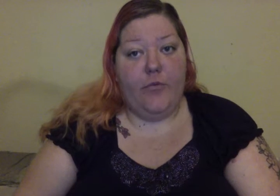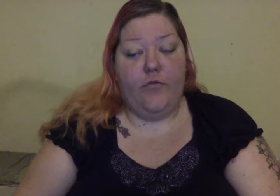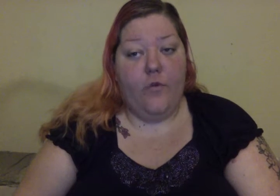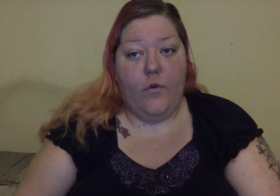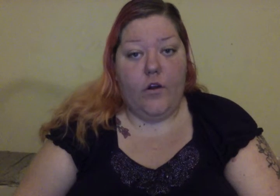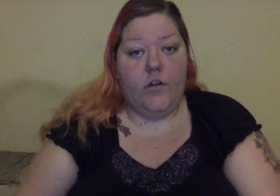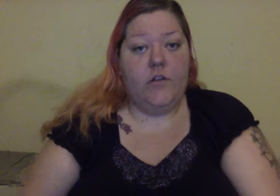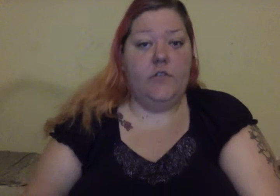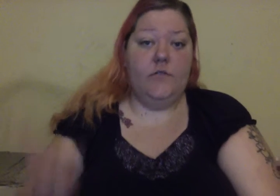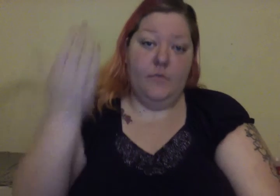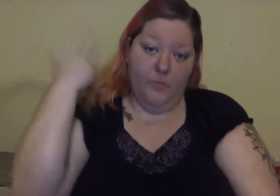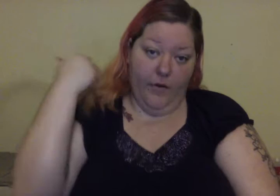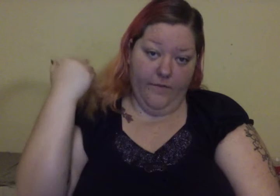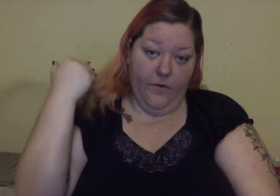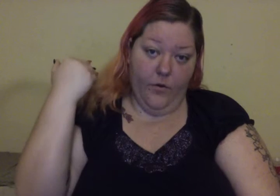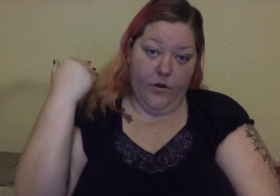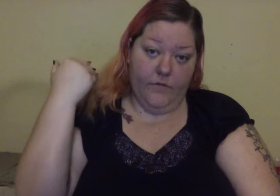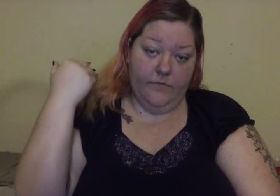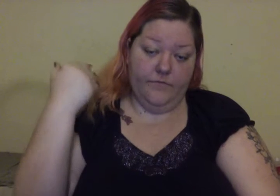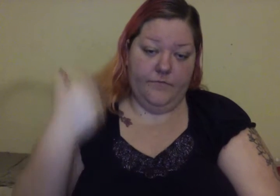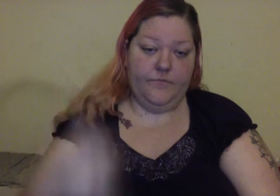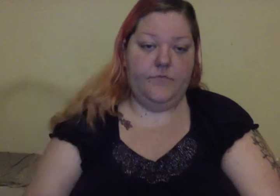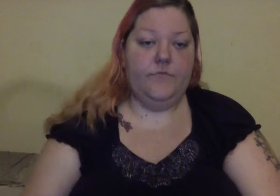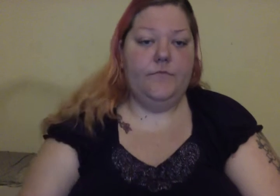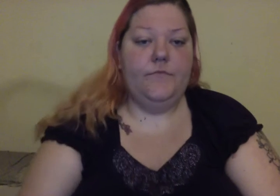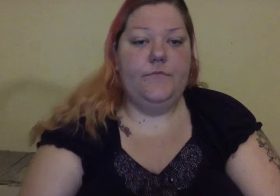before. Before.